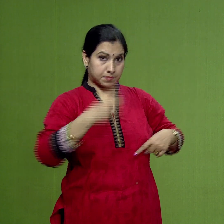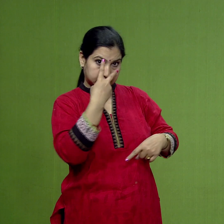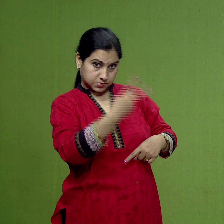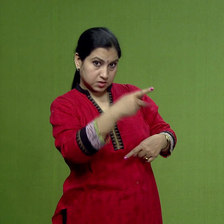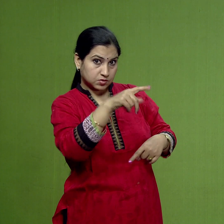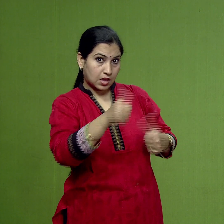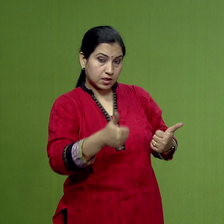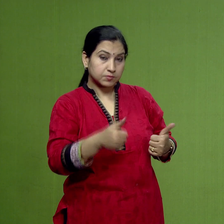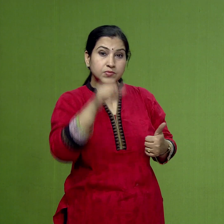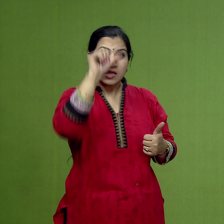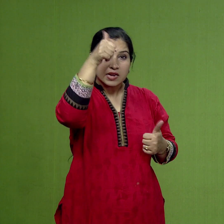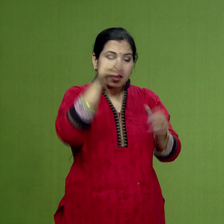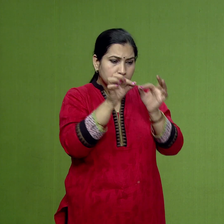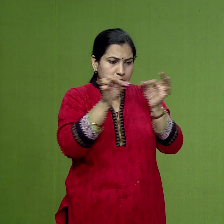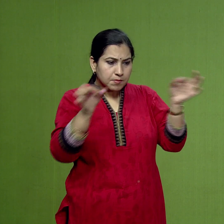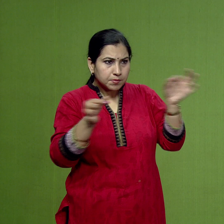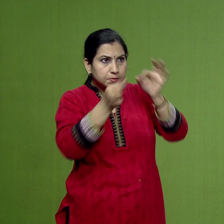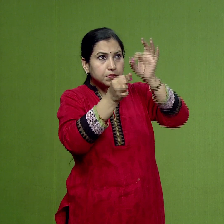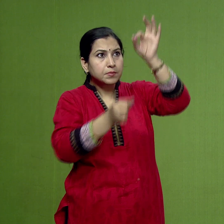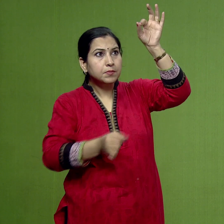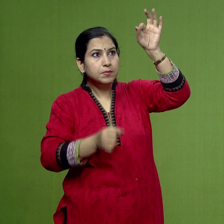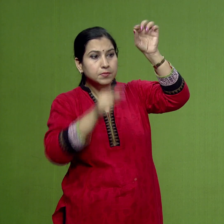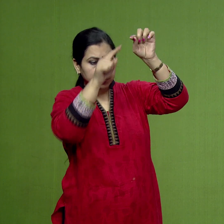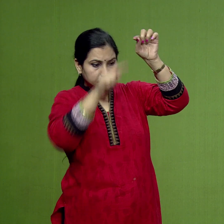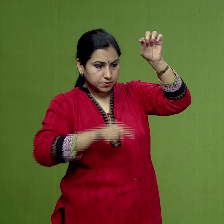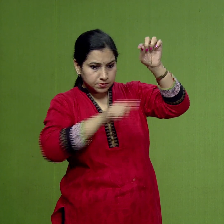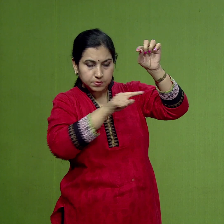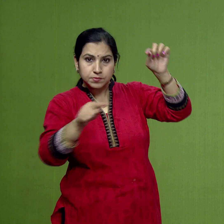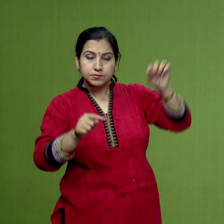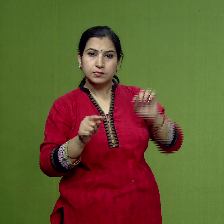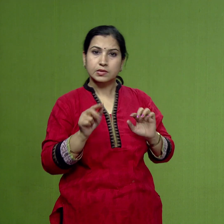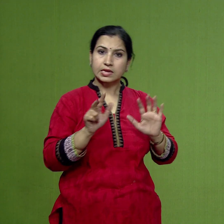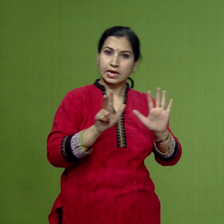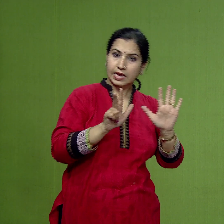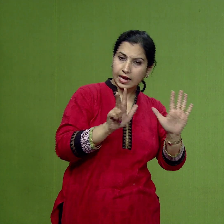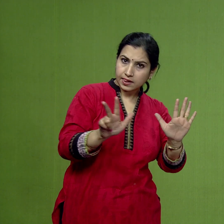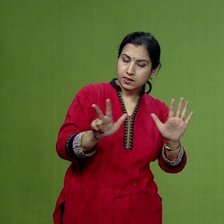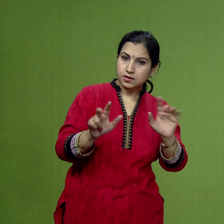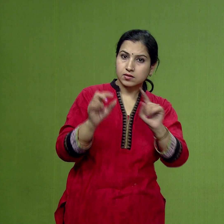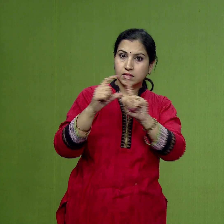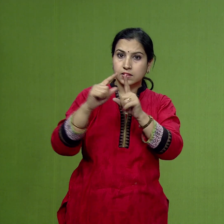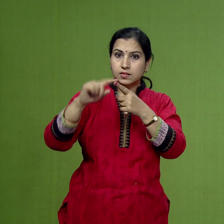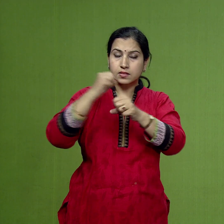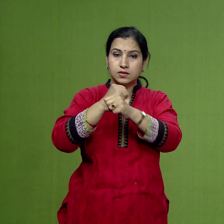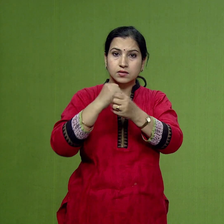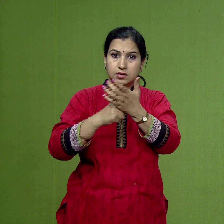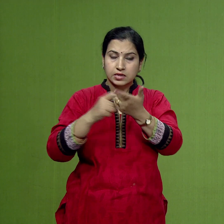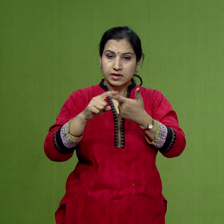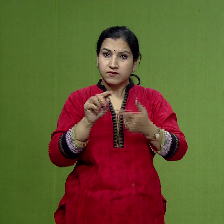the Indian mainland extends between 8 degree 4 minutes north to 37